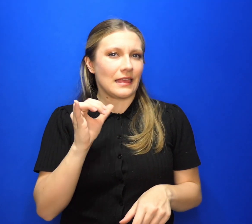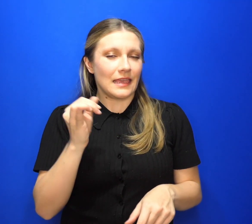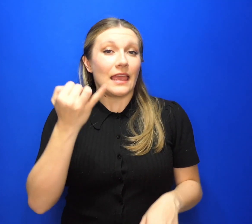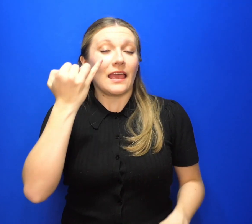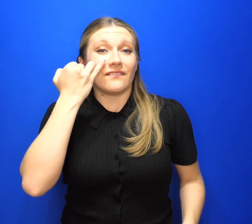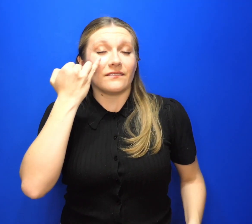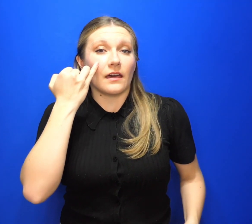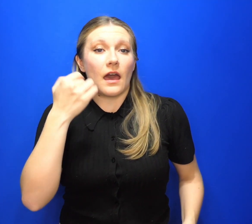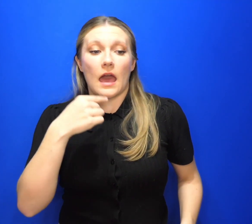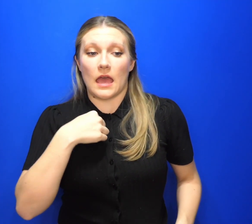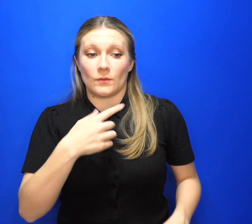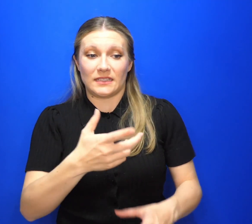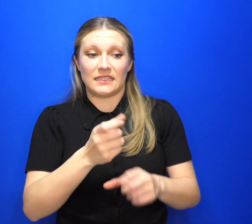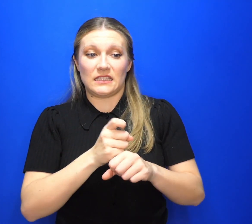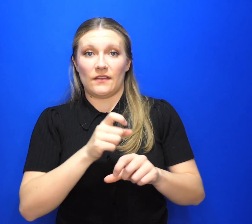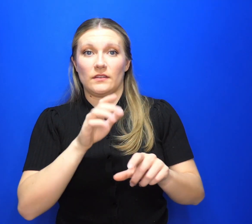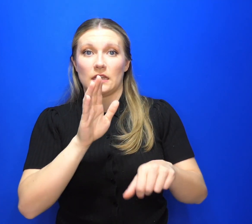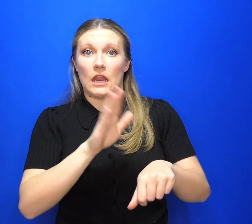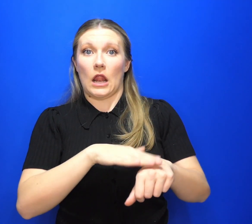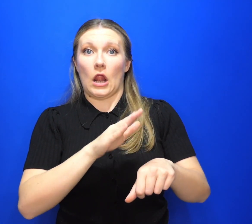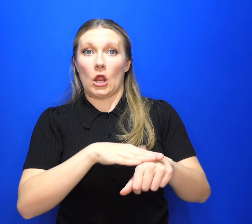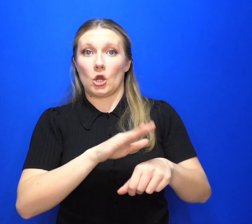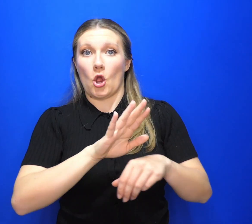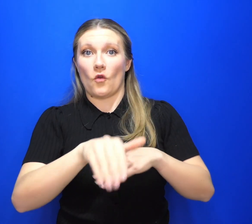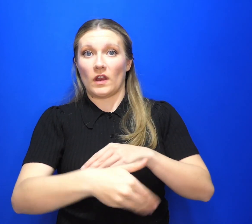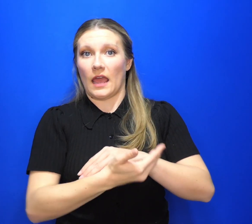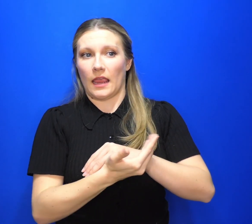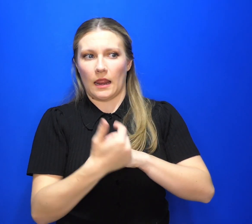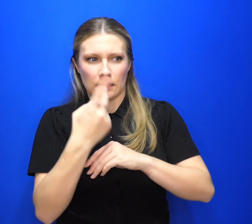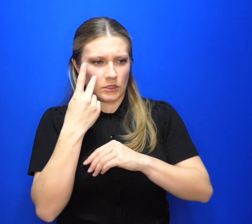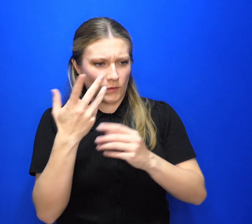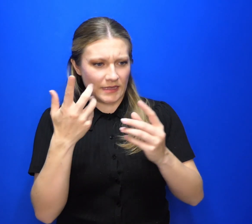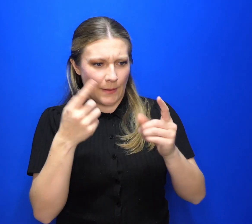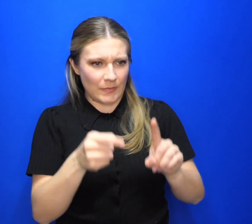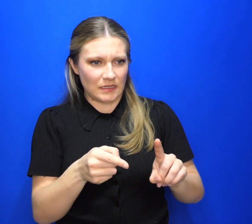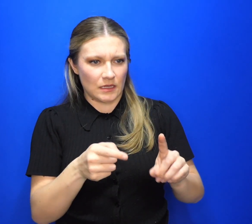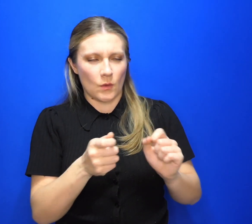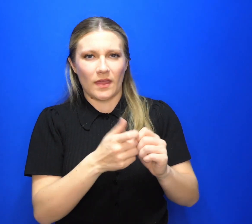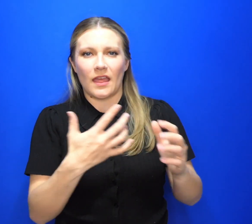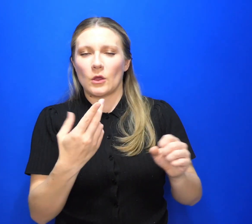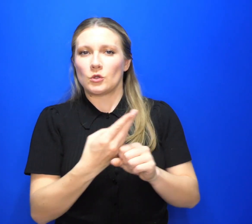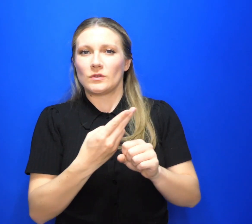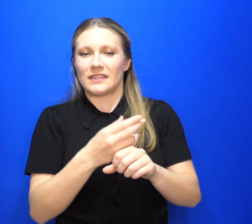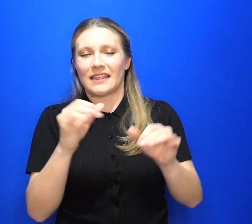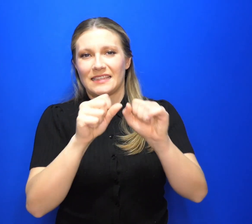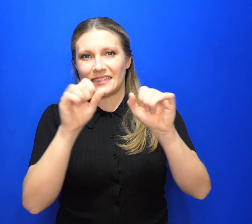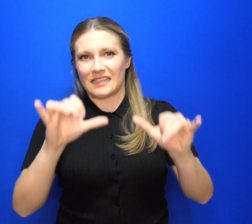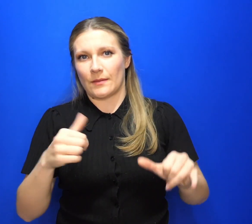happening, even without using the system that I'm using previous to this, I would have a strategy